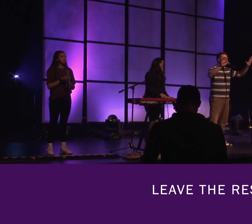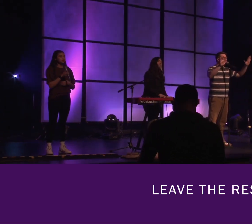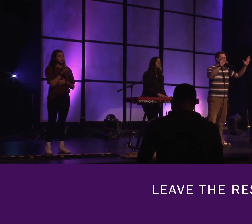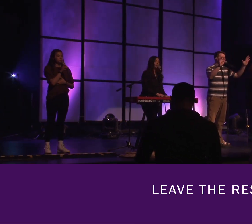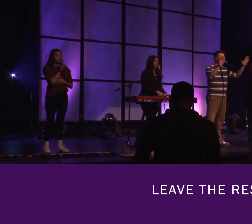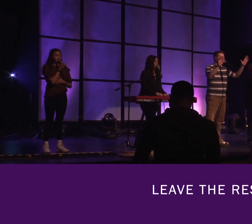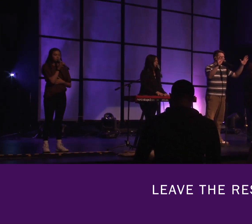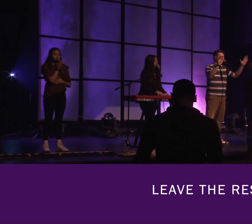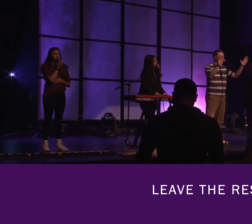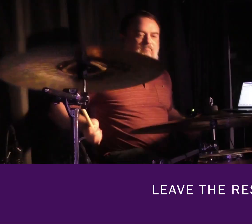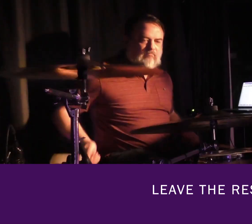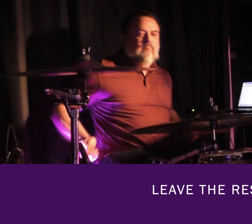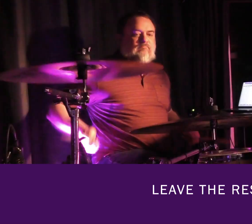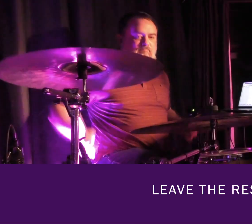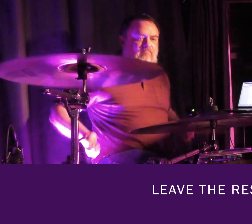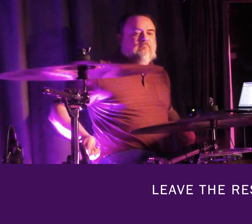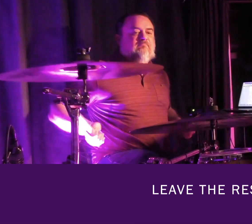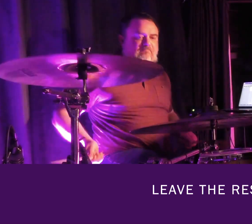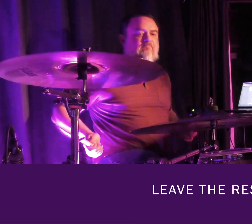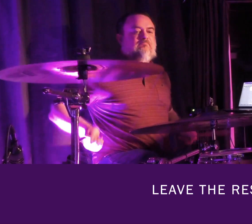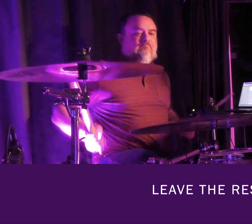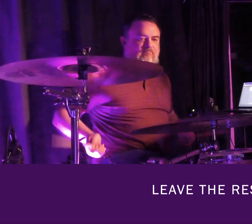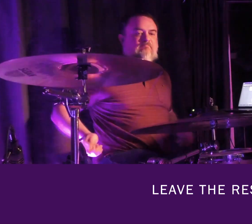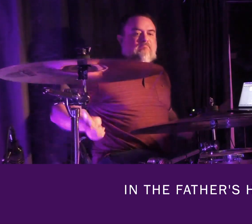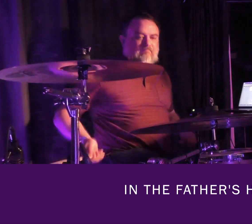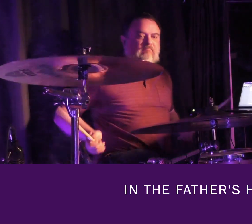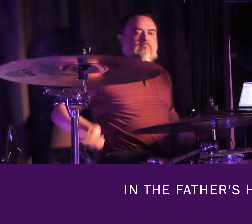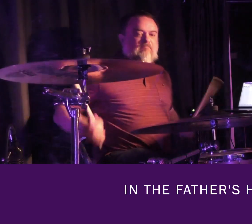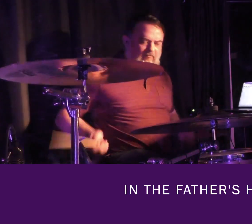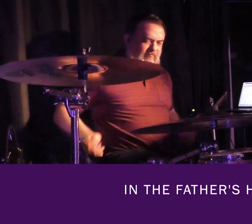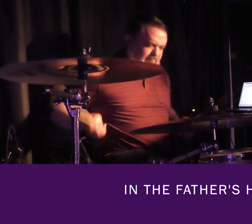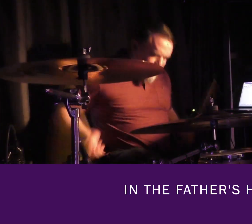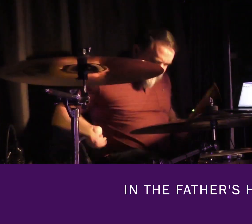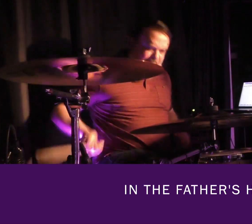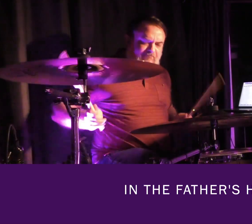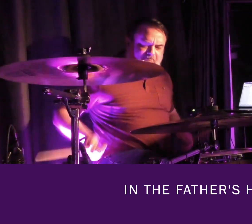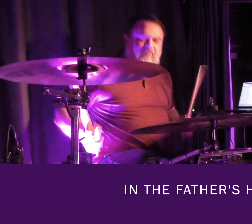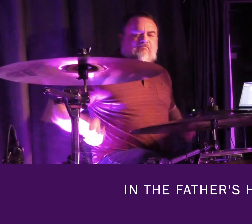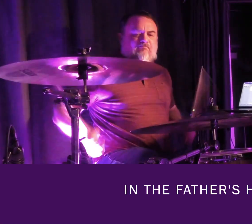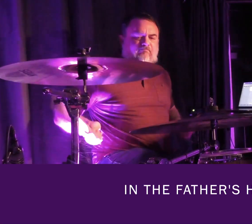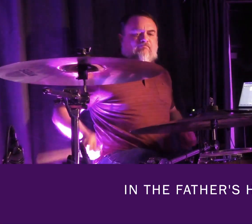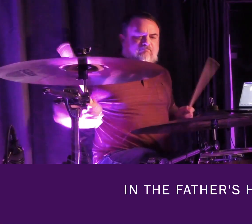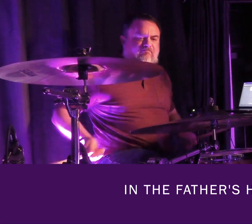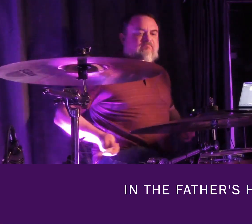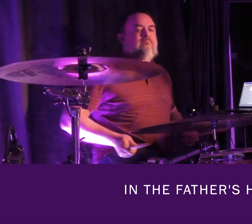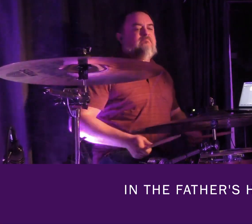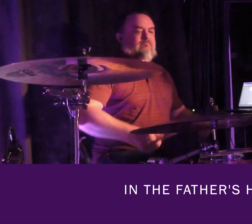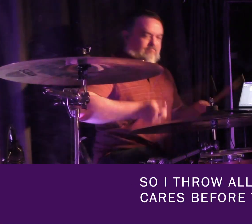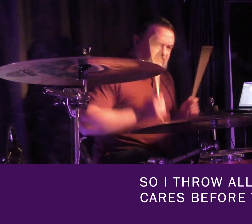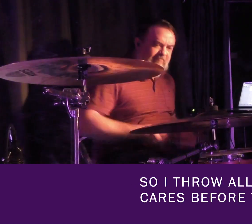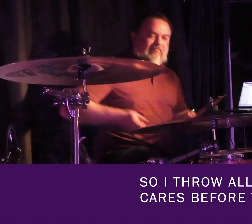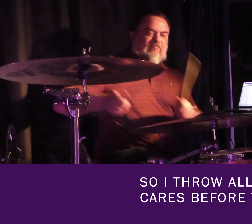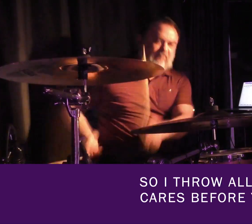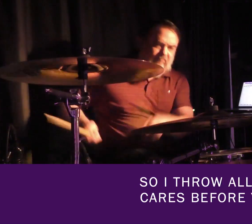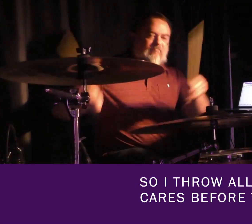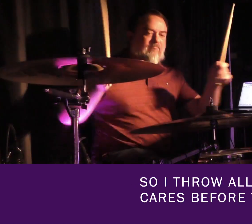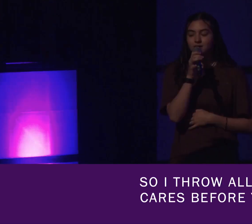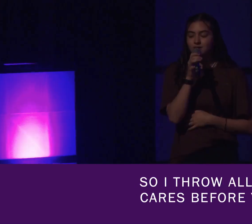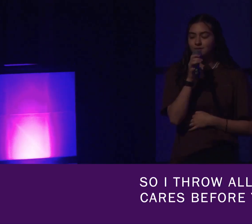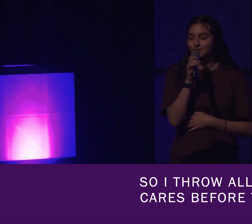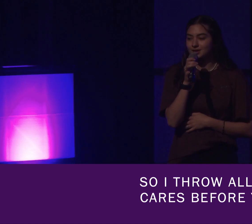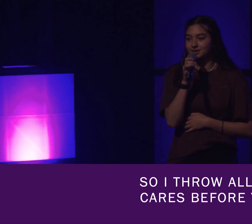go. In the rest in the Father's hands. So I